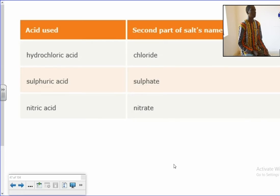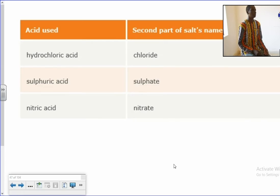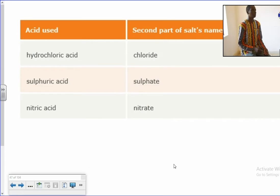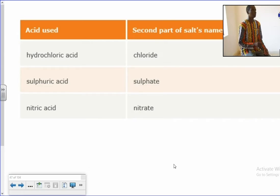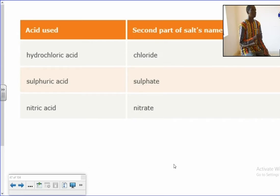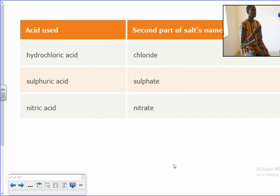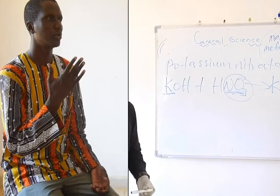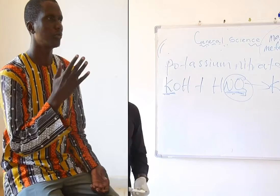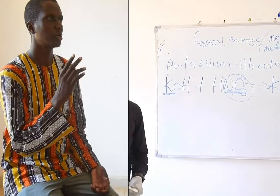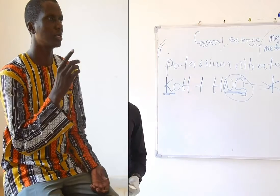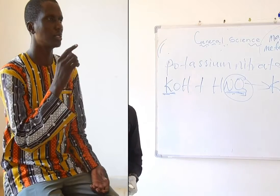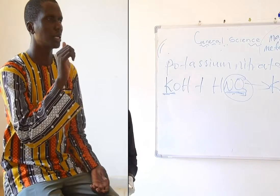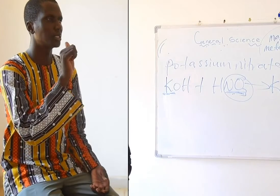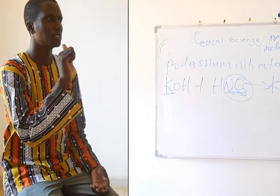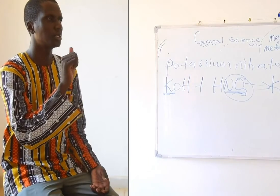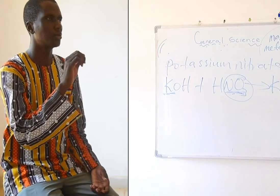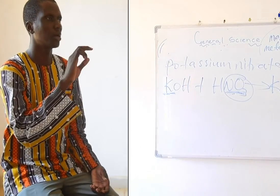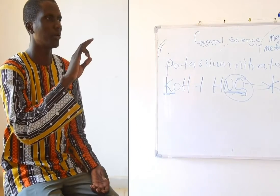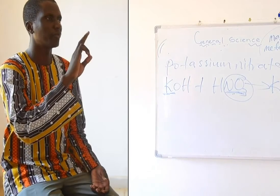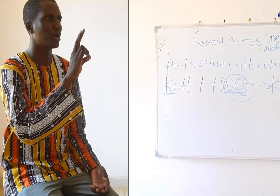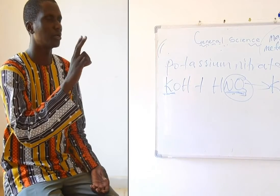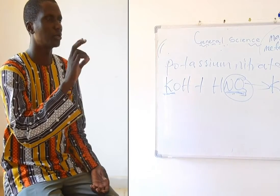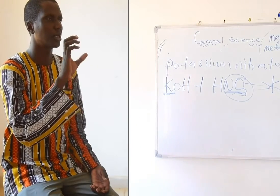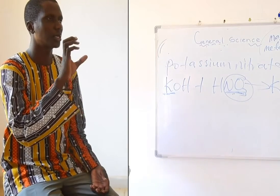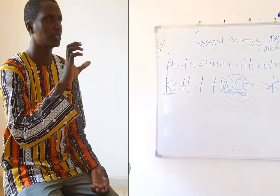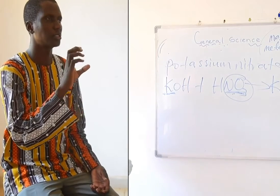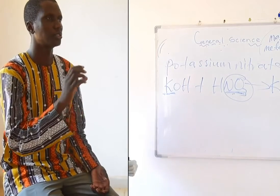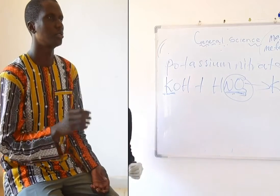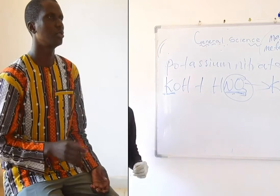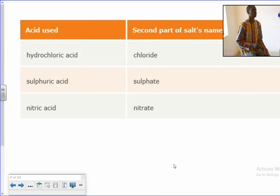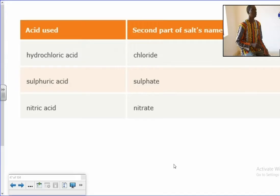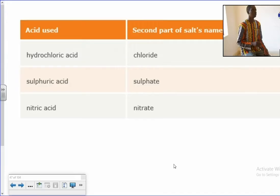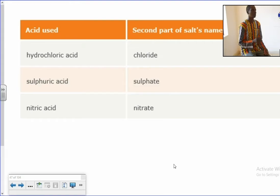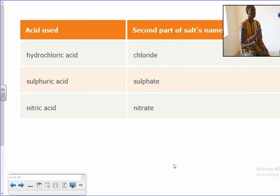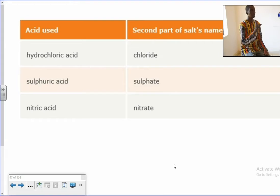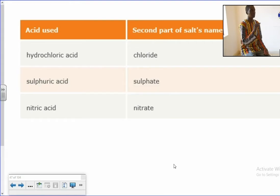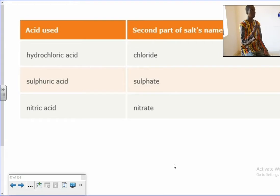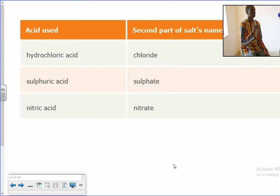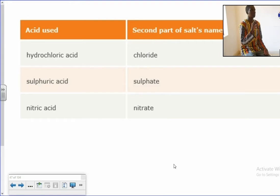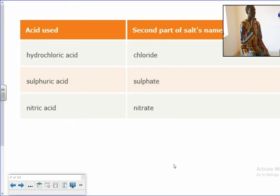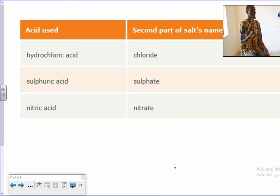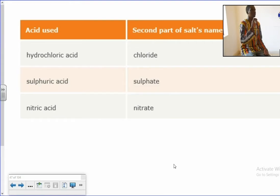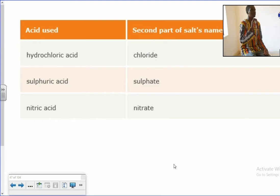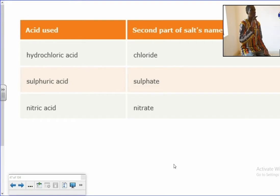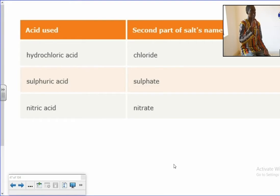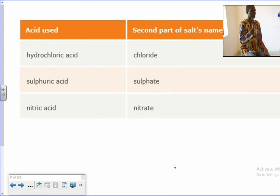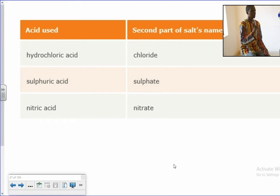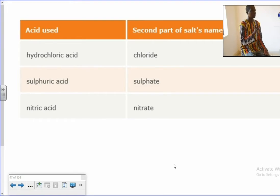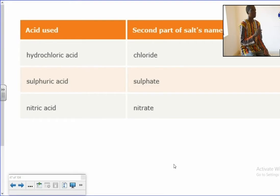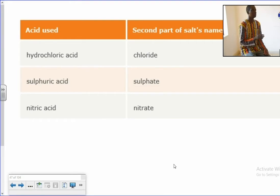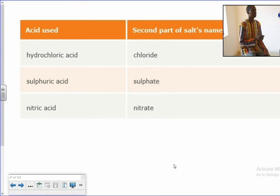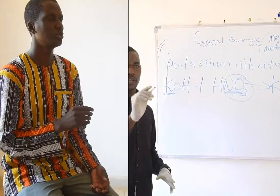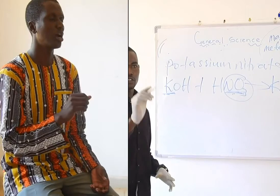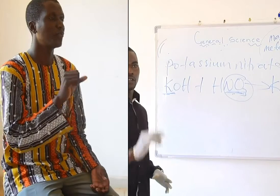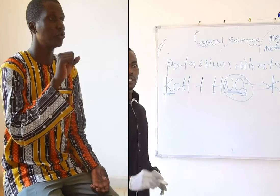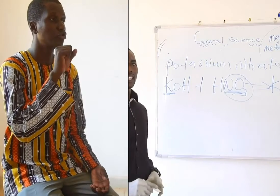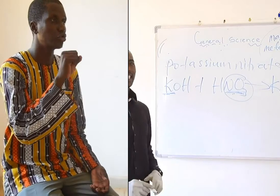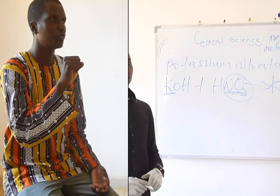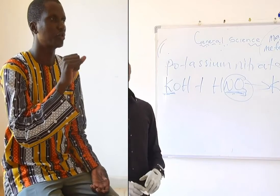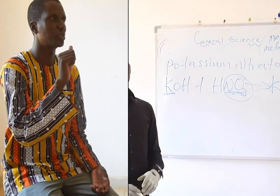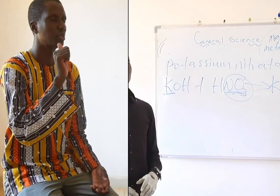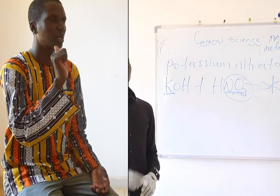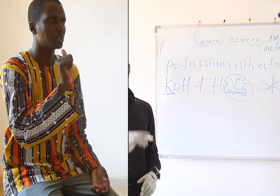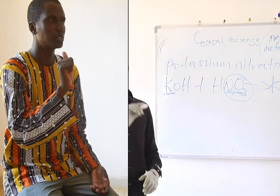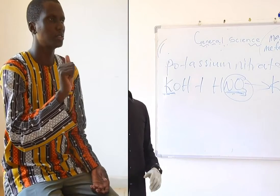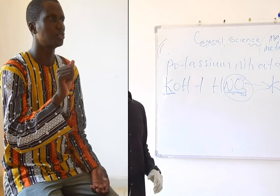So let's look at the table there. These are just showing you a simple way to remember the names of salts. The first column is